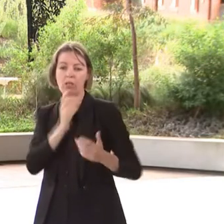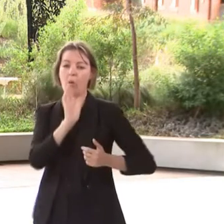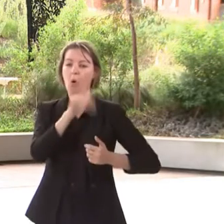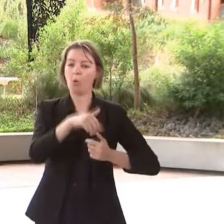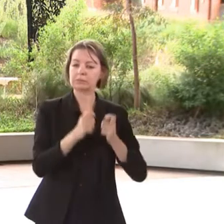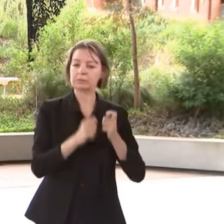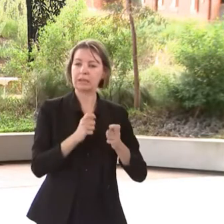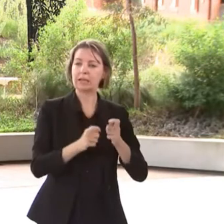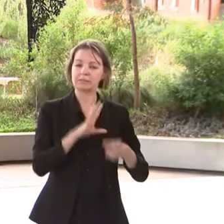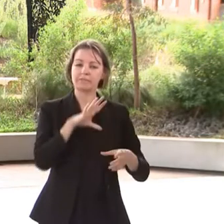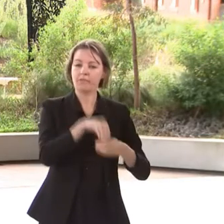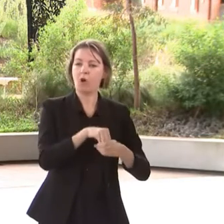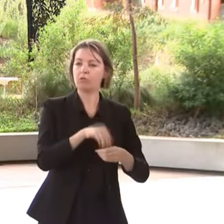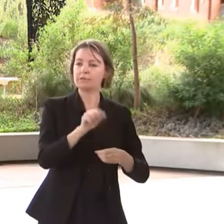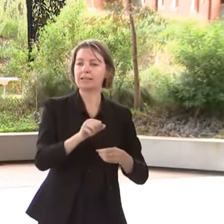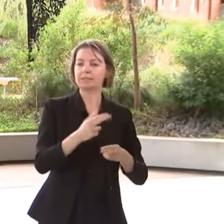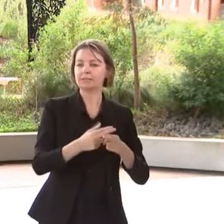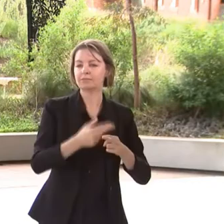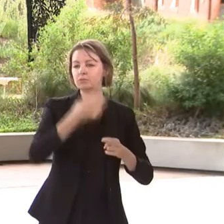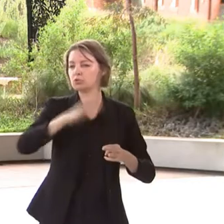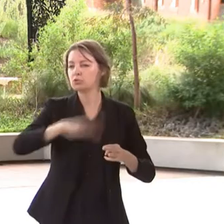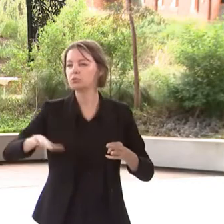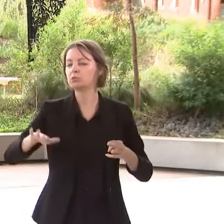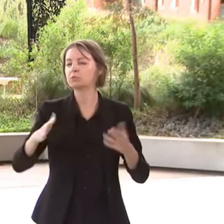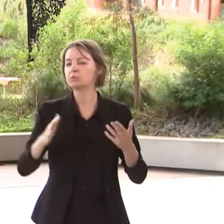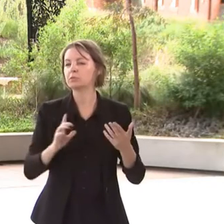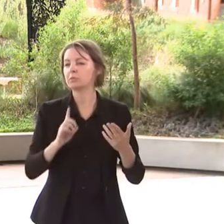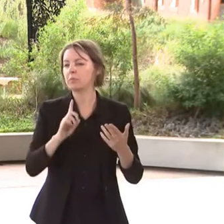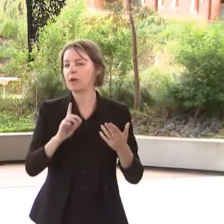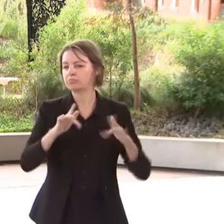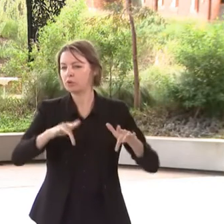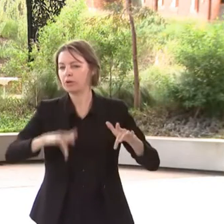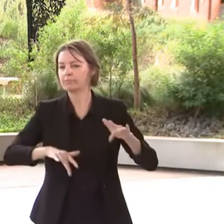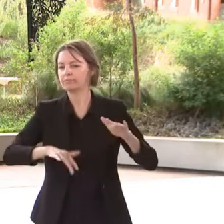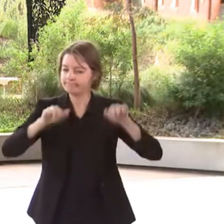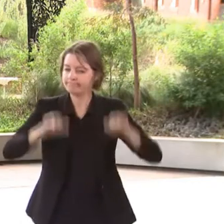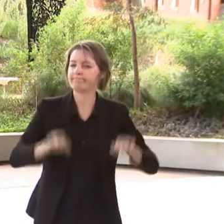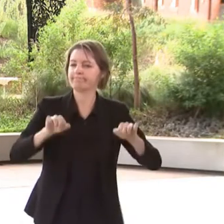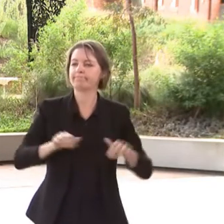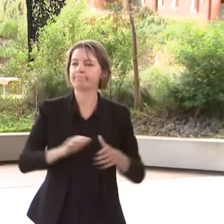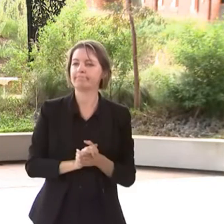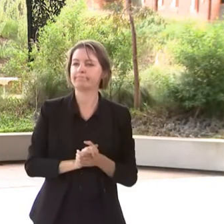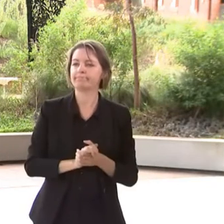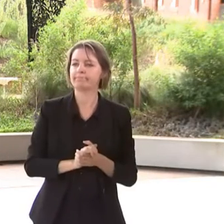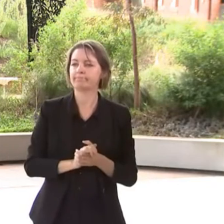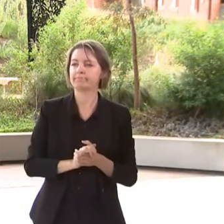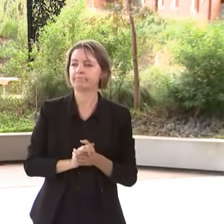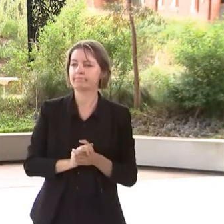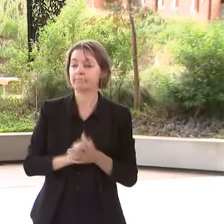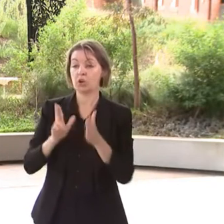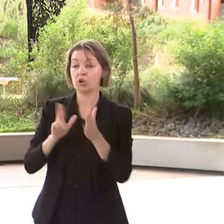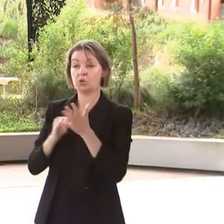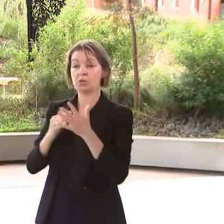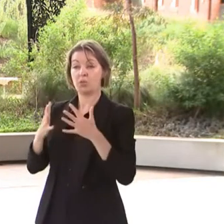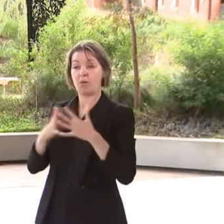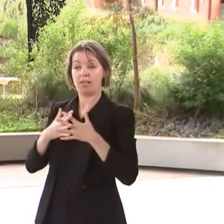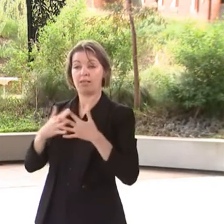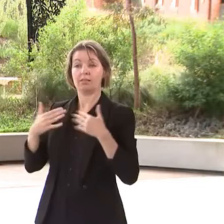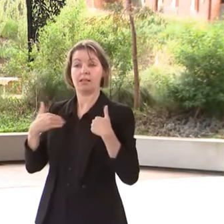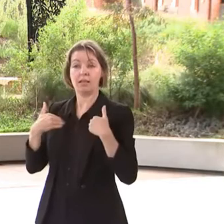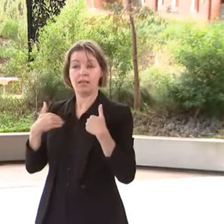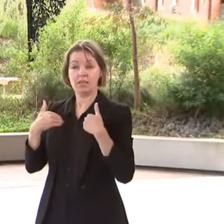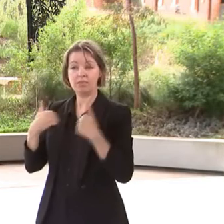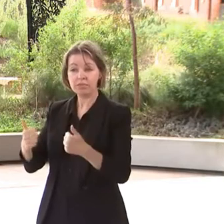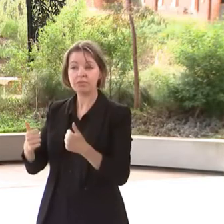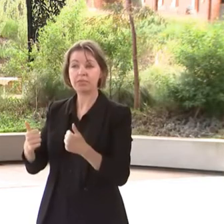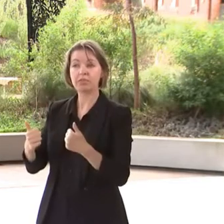role. I understand the health's view in relation to that, but you're balancing a number